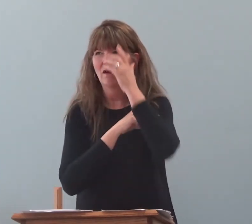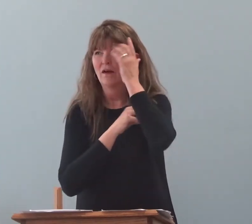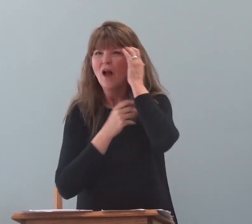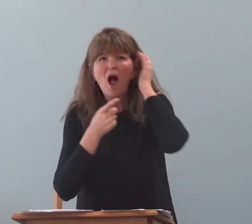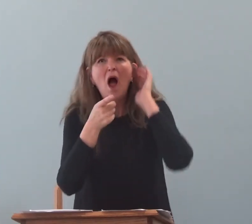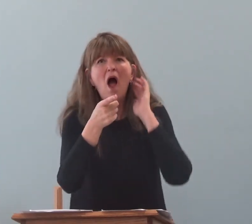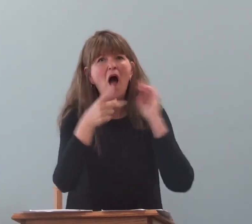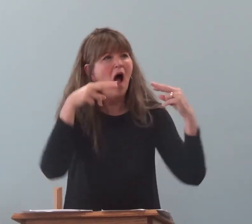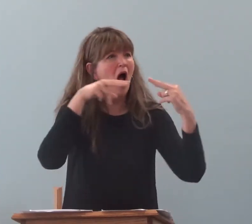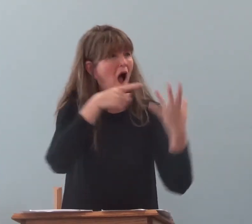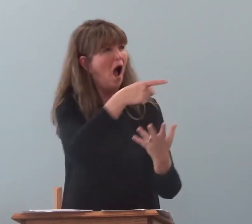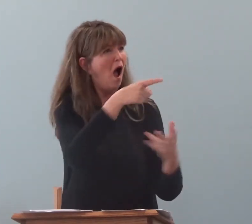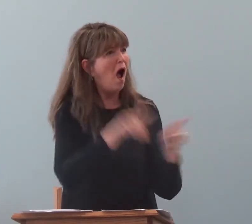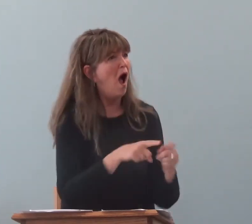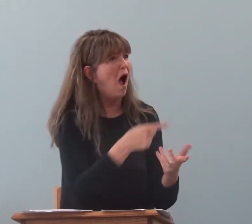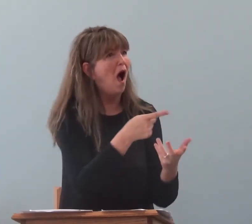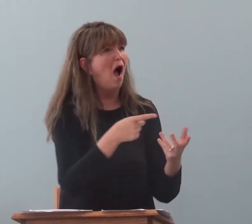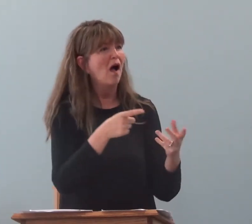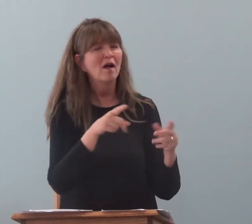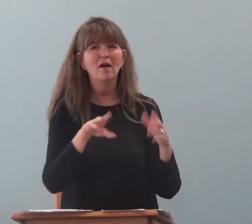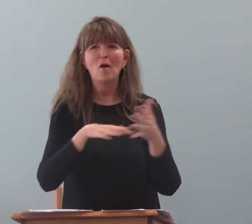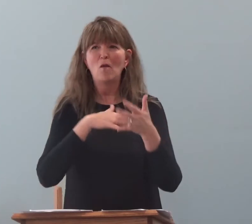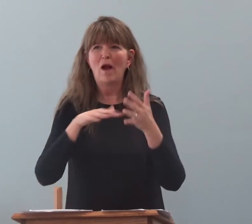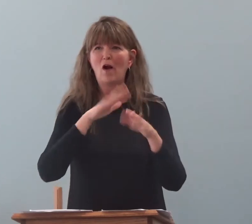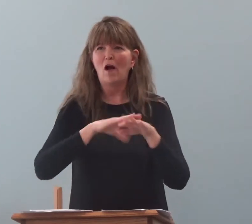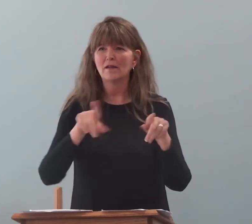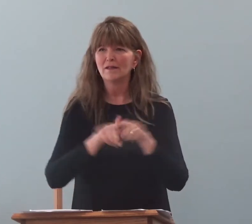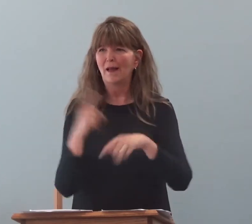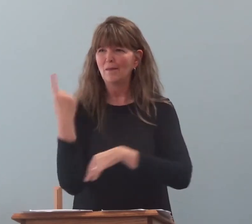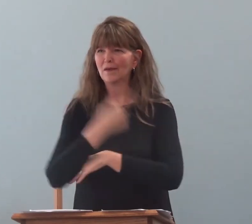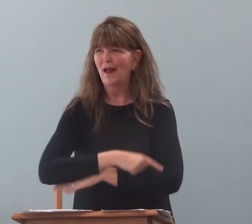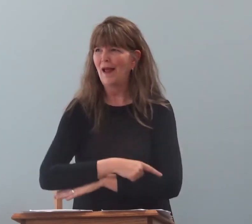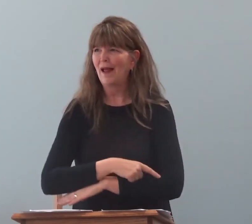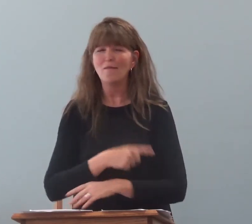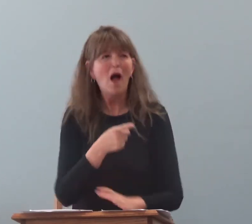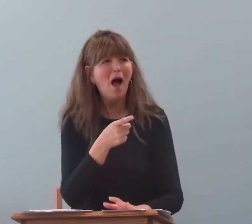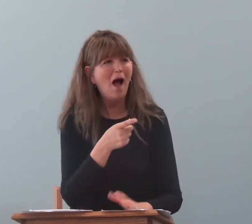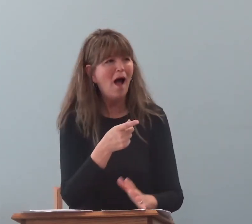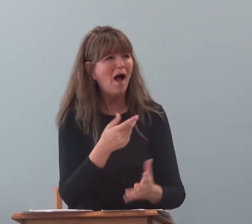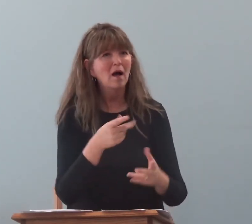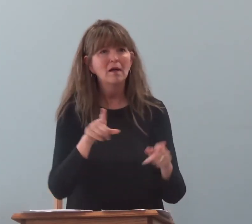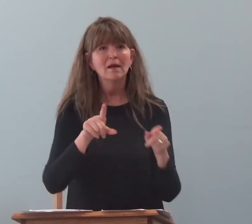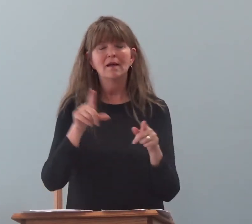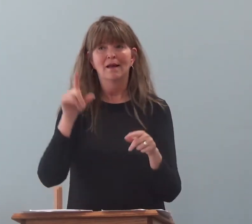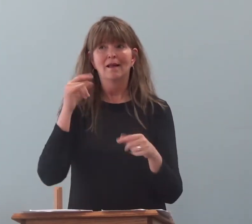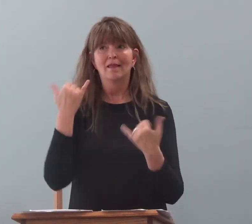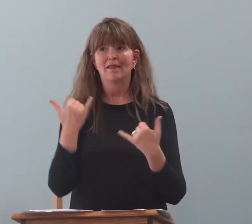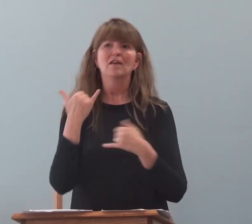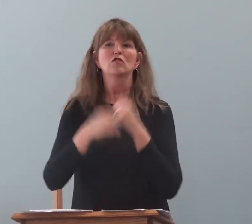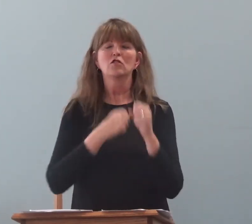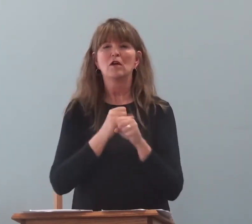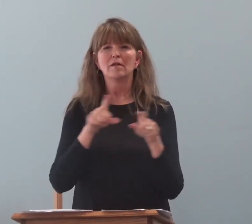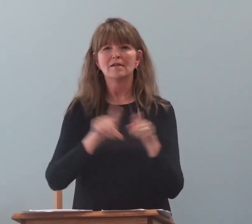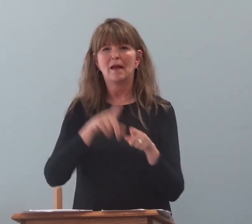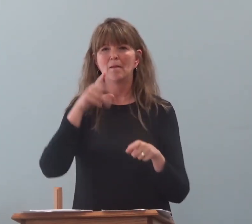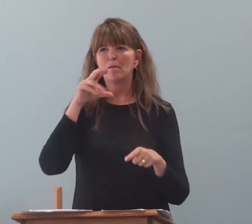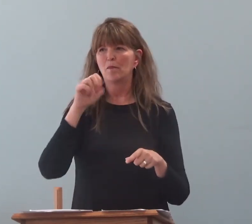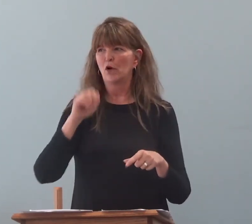same earrings, and that was kind of weird. And they were looking at each other and saying, we've got the same outfit and the same earrings on the same day.